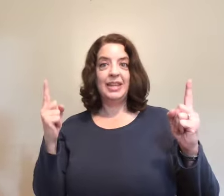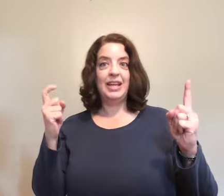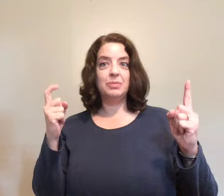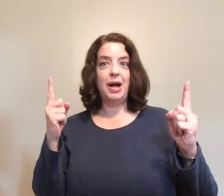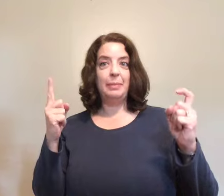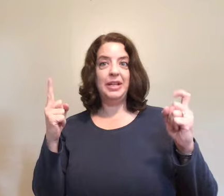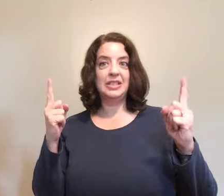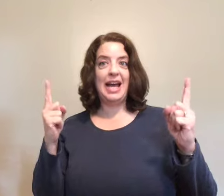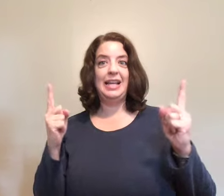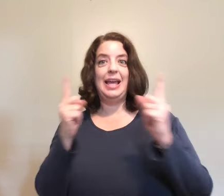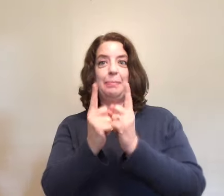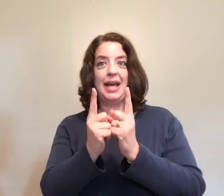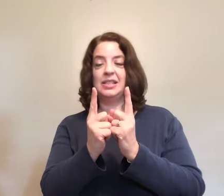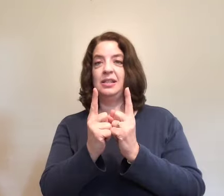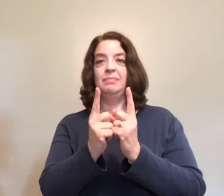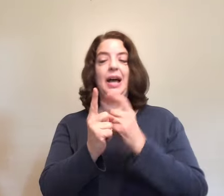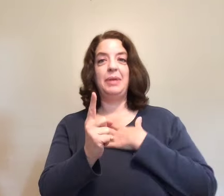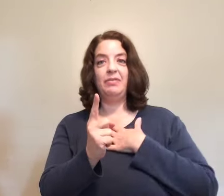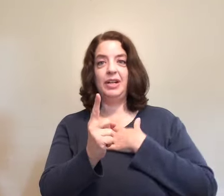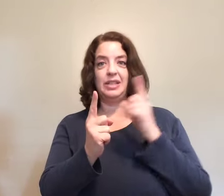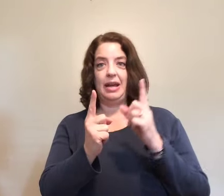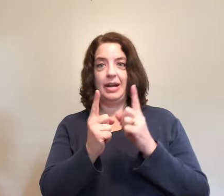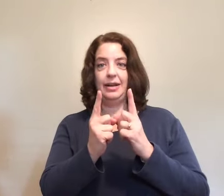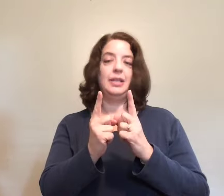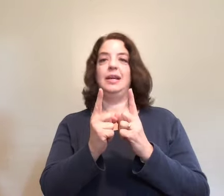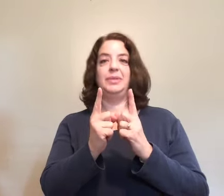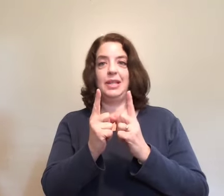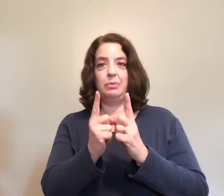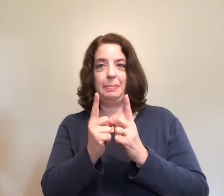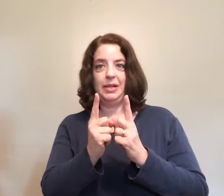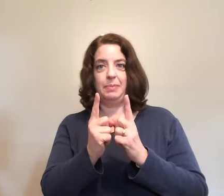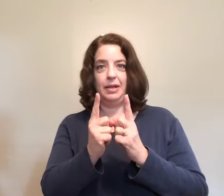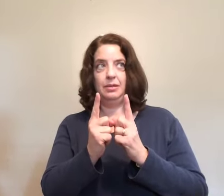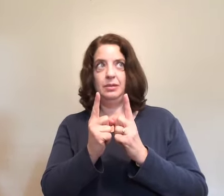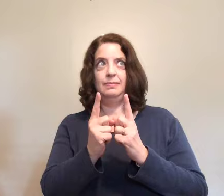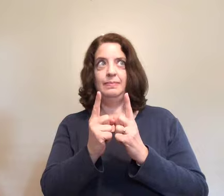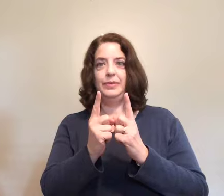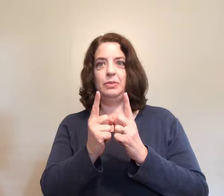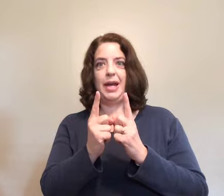here's mom, here's dad, they met. I'm not involved in that, right? Because I wasn't there when my parents met. Do the math,